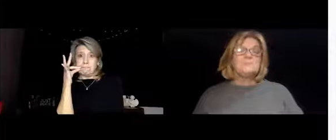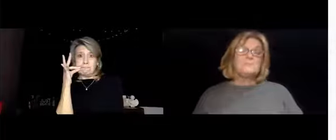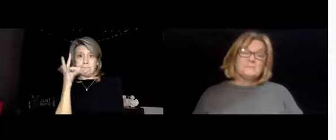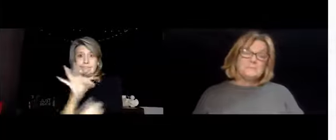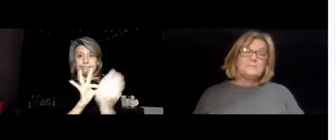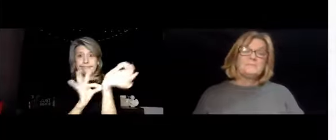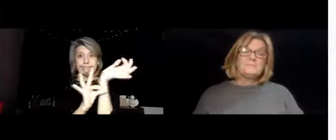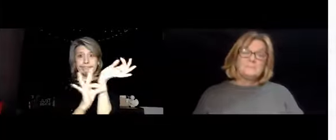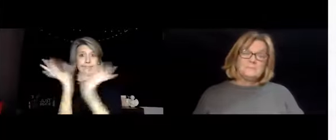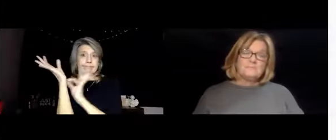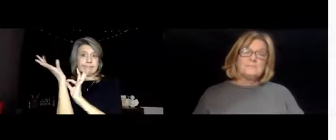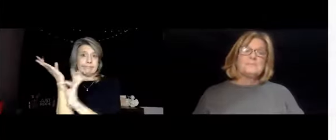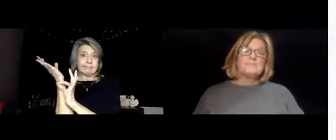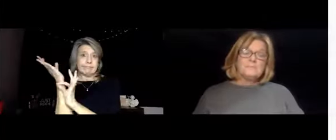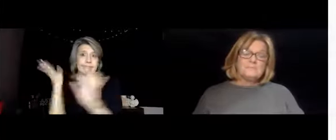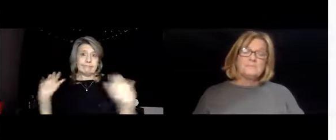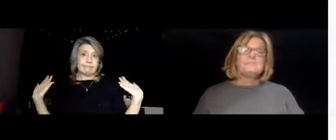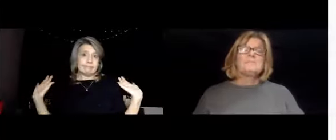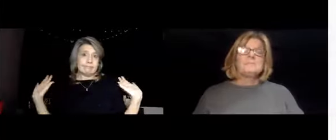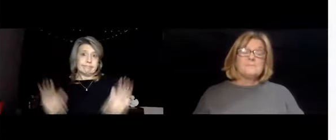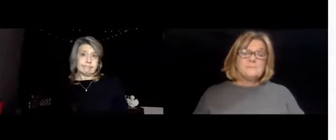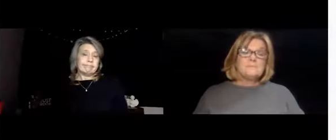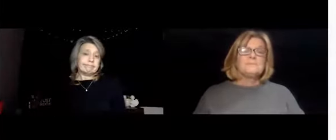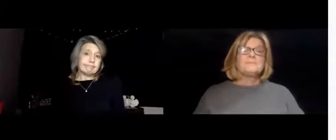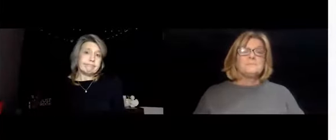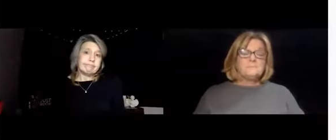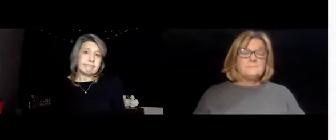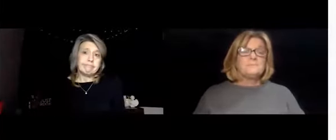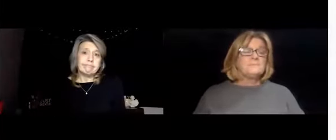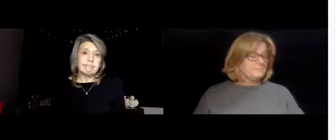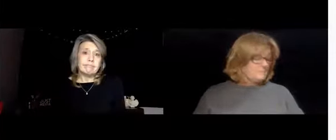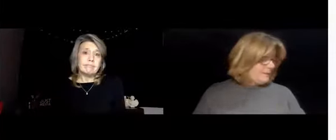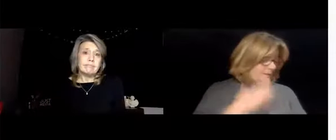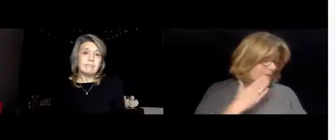say anything. Don't let anything be seen on your face at all.